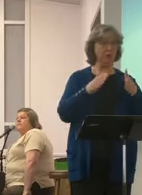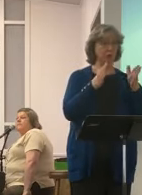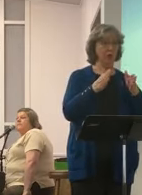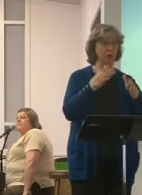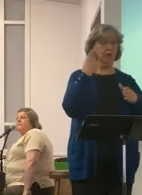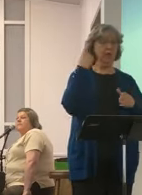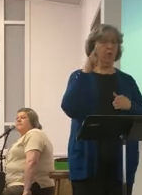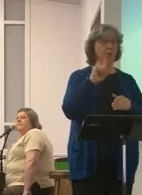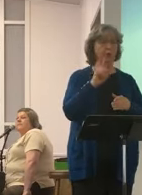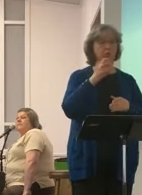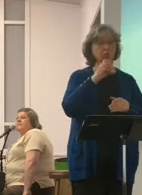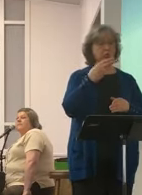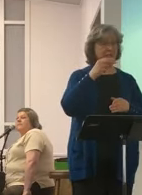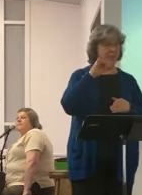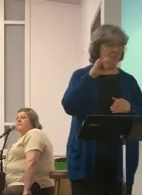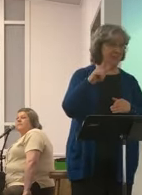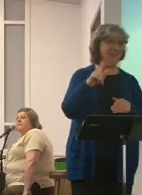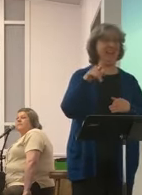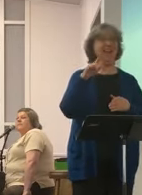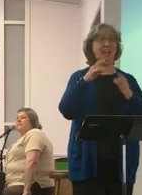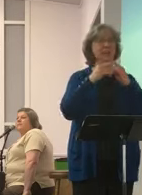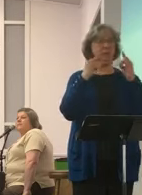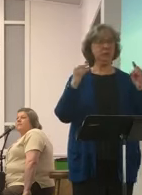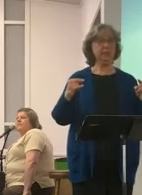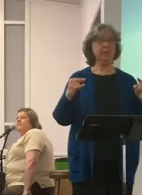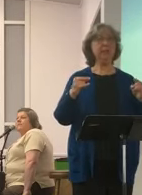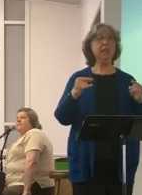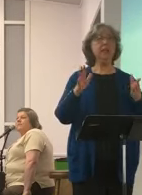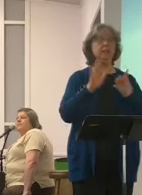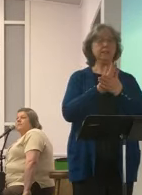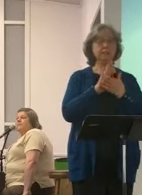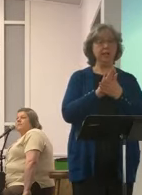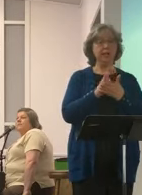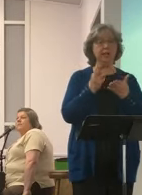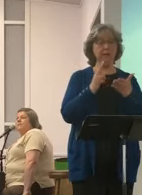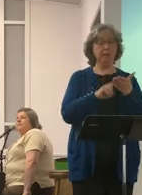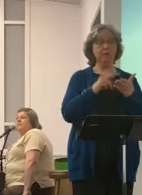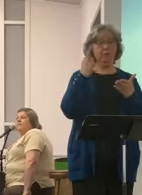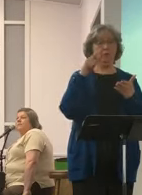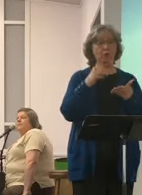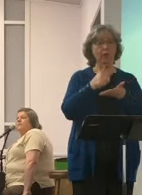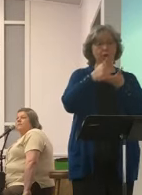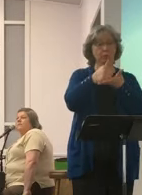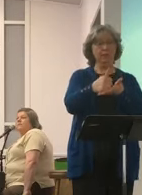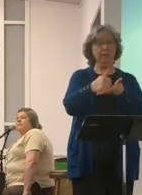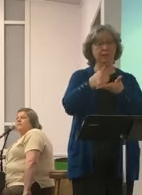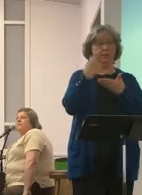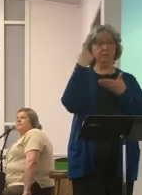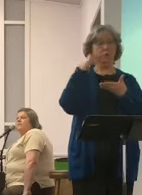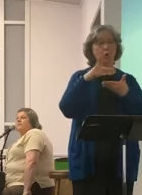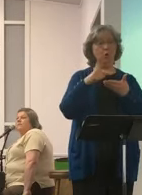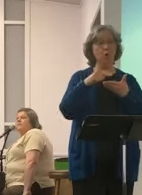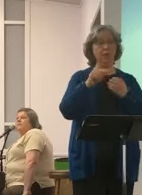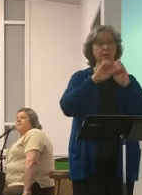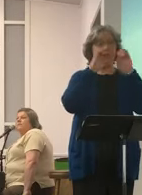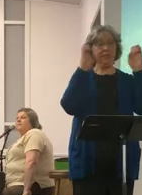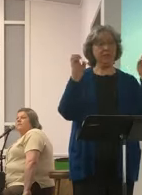for retreats and all the stuff back there on the bulletin board. And you can sign up to help, and we'll be in touch. We need